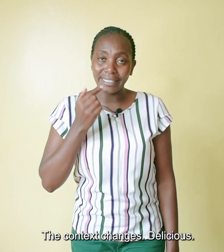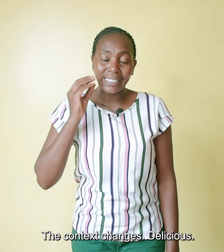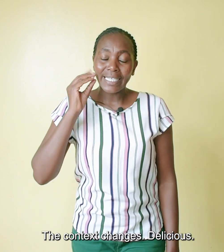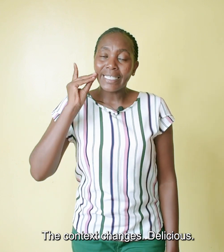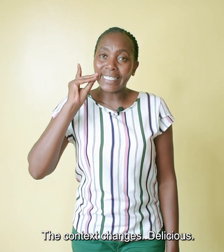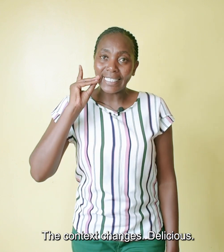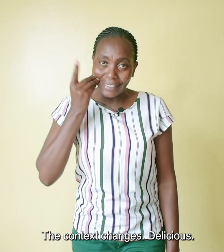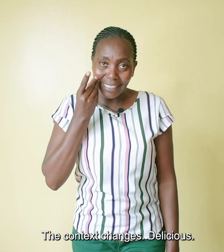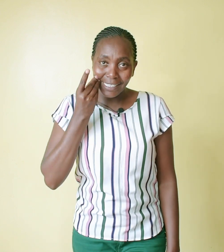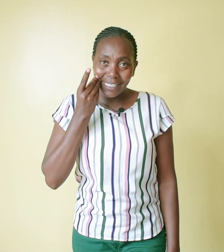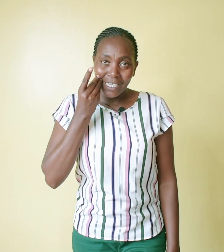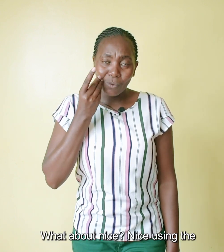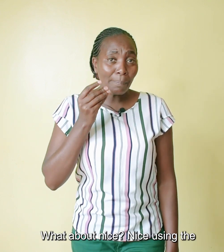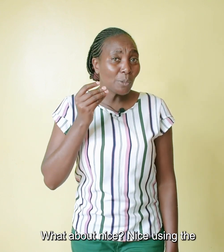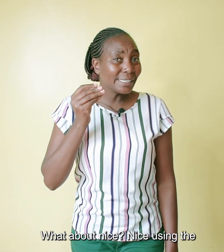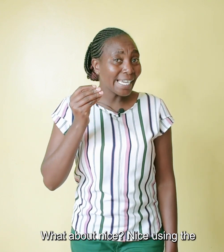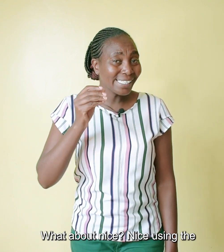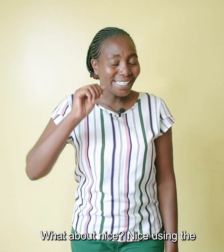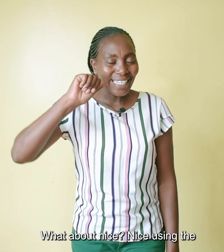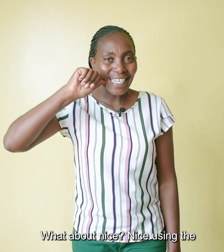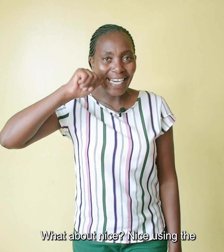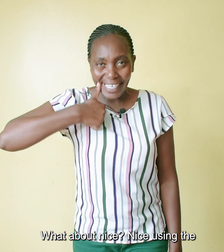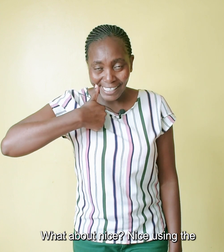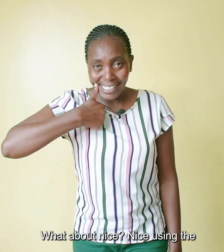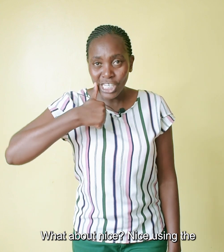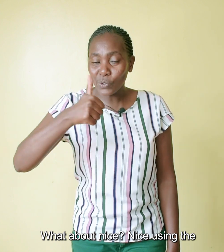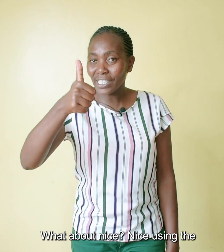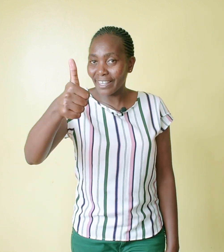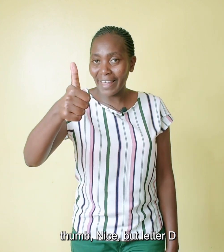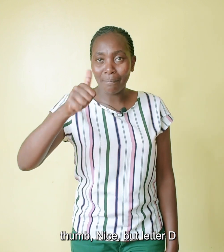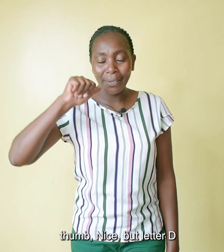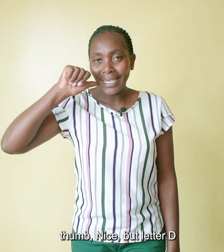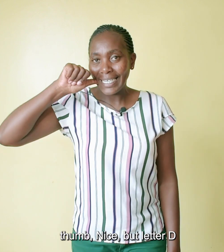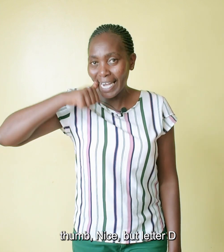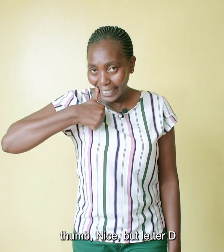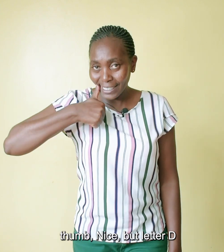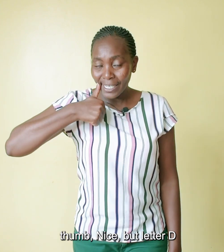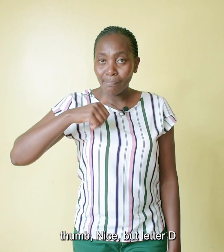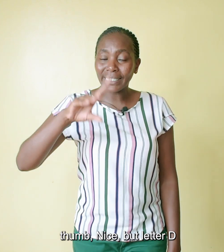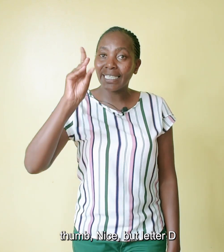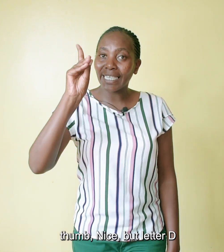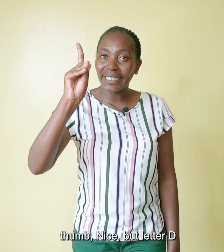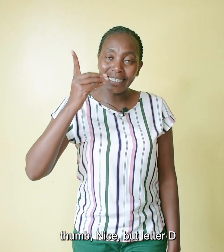changes. Delicious. What about nice? Nice. Using the thumb. Nice. But letter